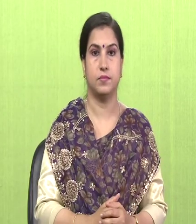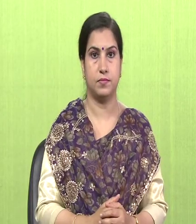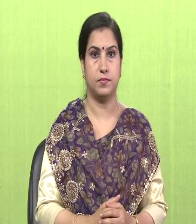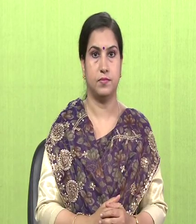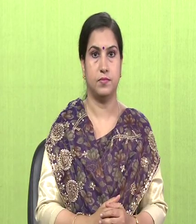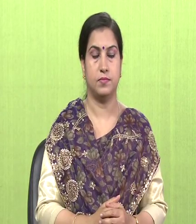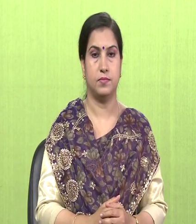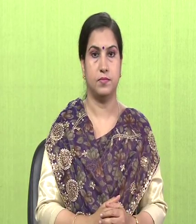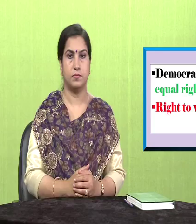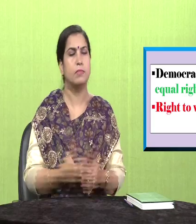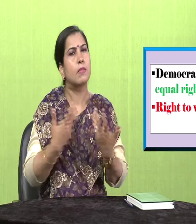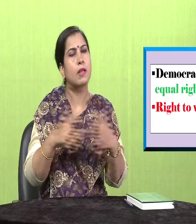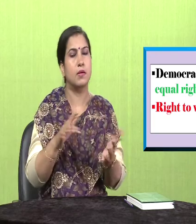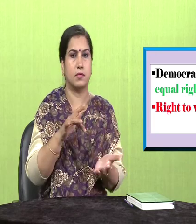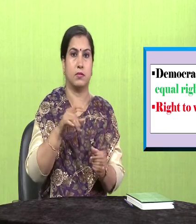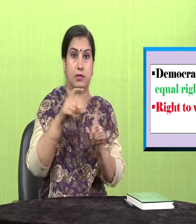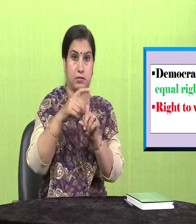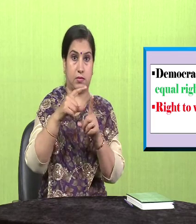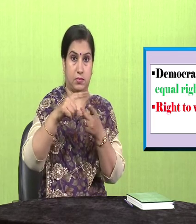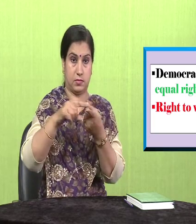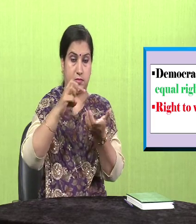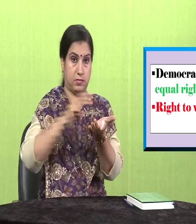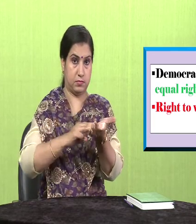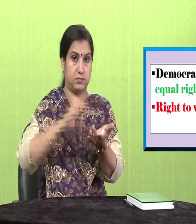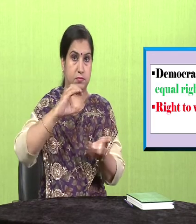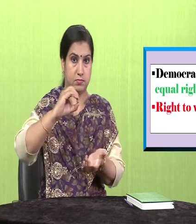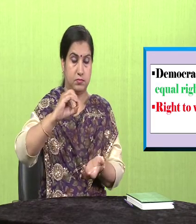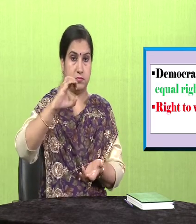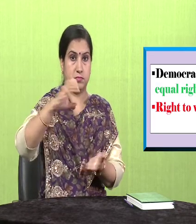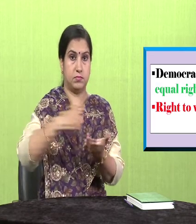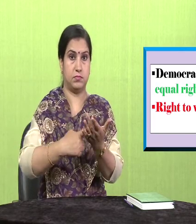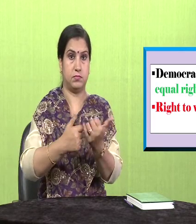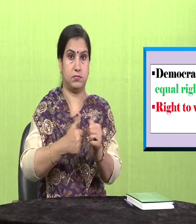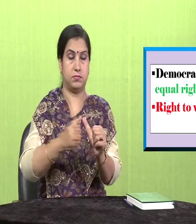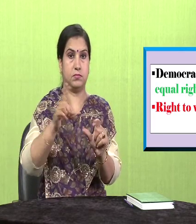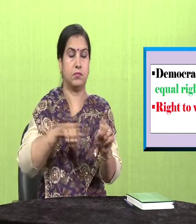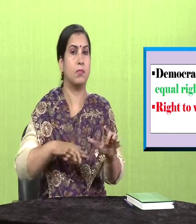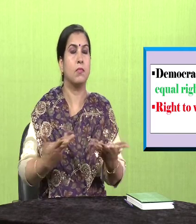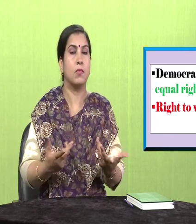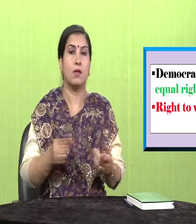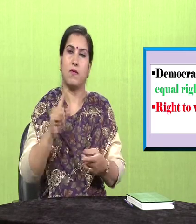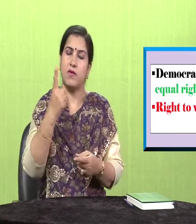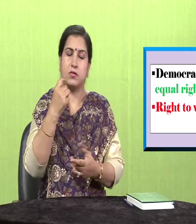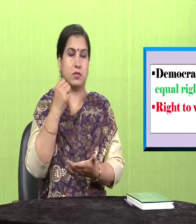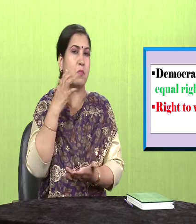For a democracy, it is necessary to have a constitution